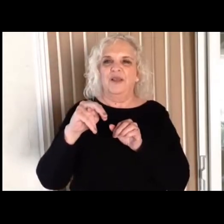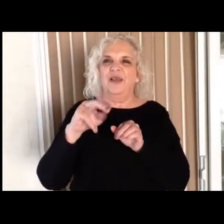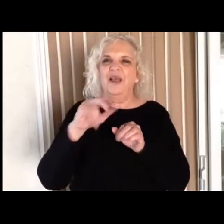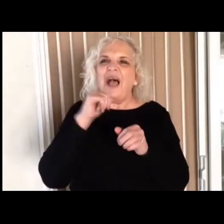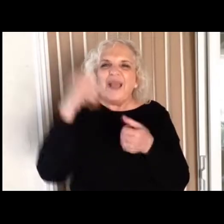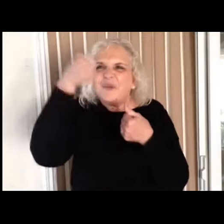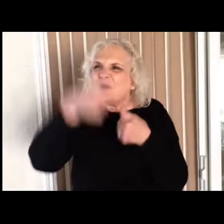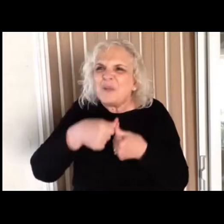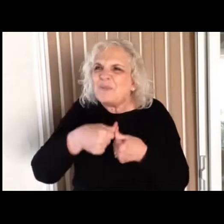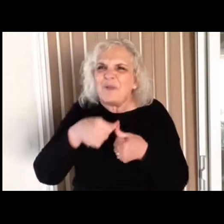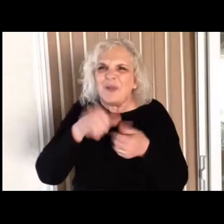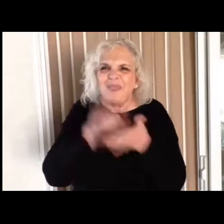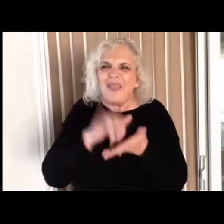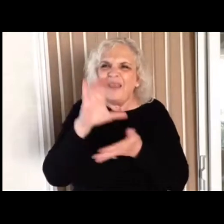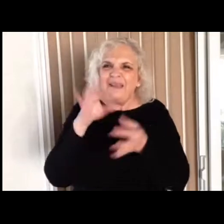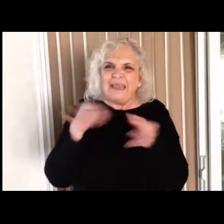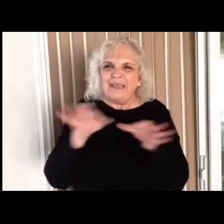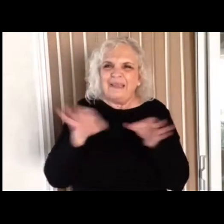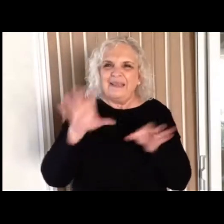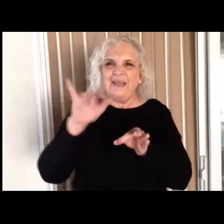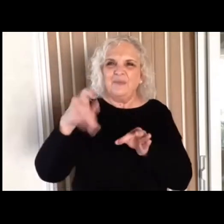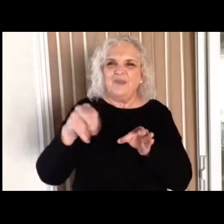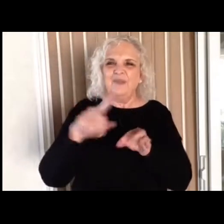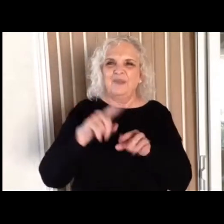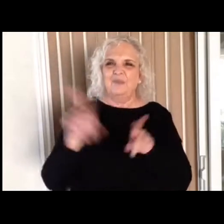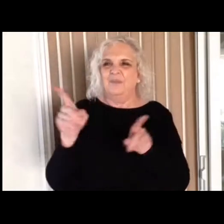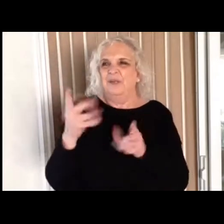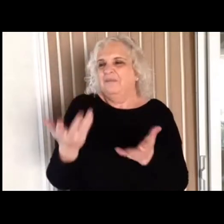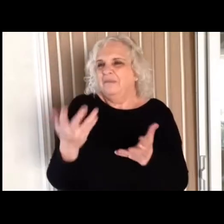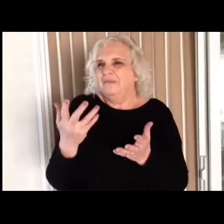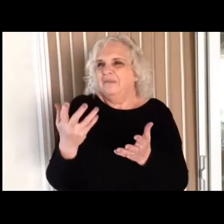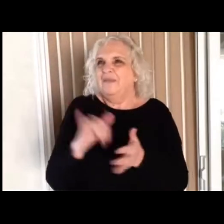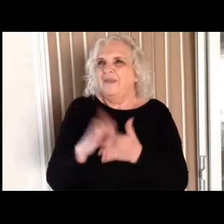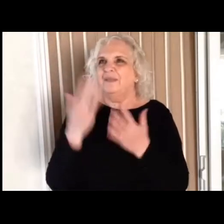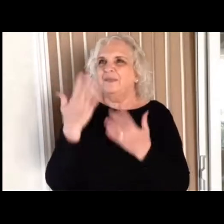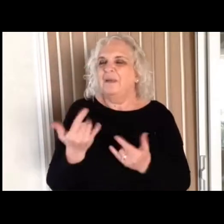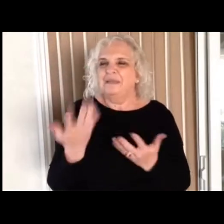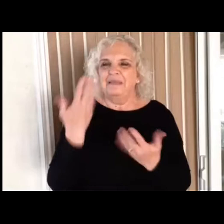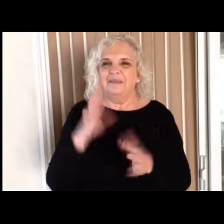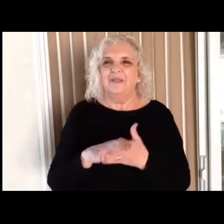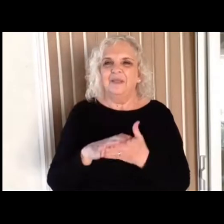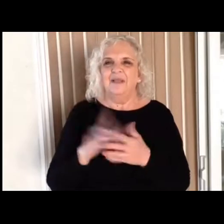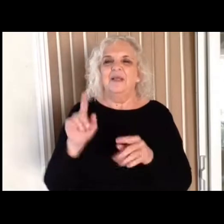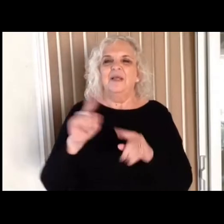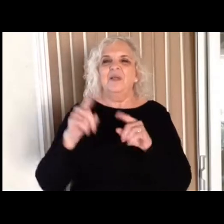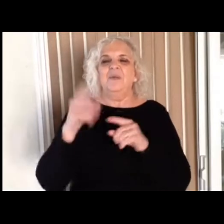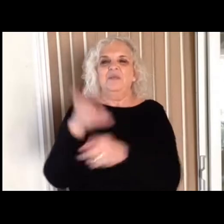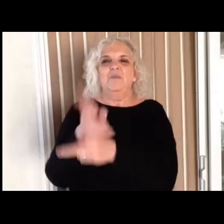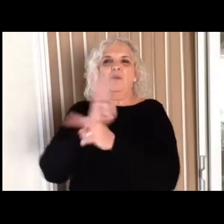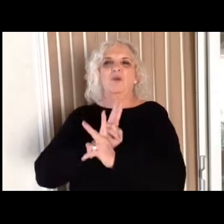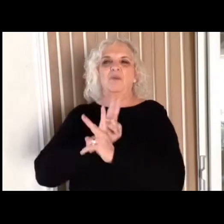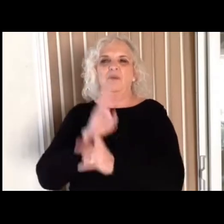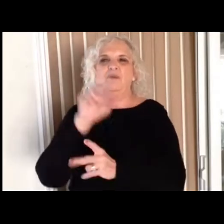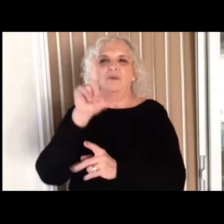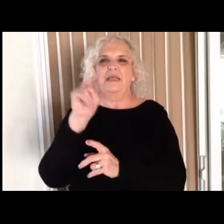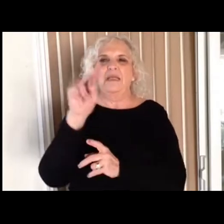being captioned, but they must have been. If you guys enjoyed them, that's probably why, huh? So it was kind of like a lending library, but it was movies.